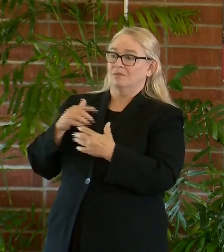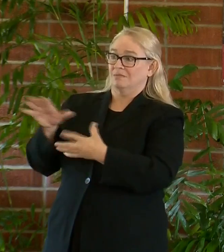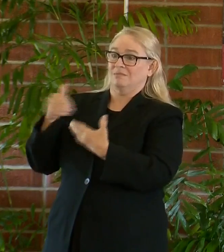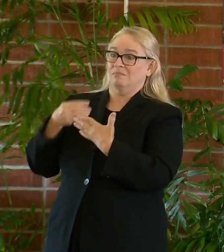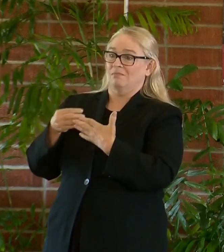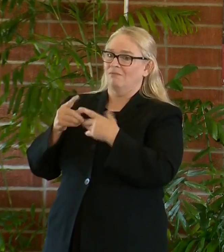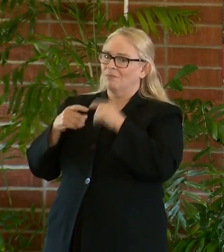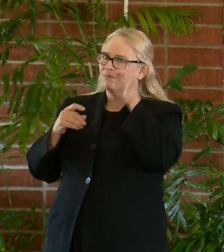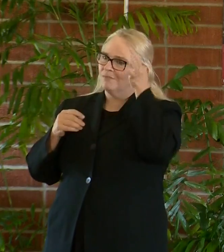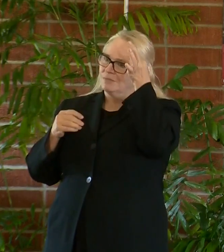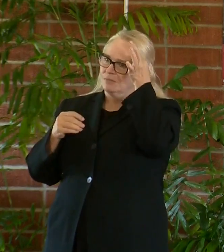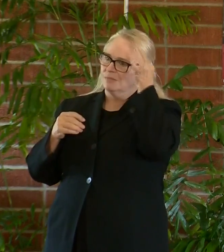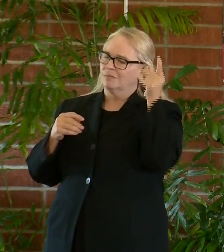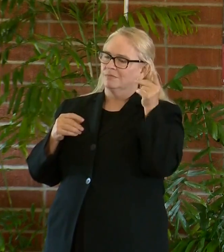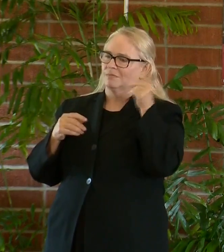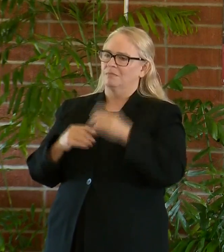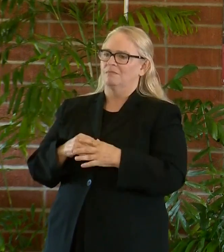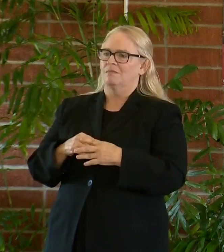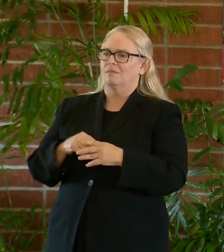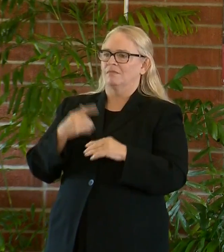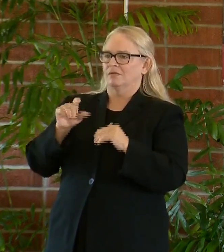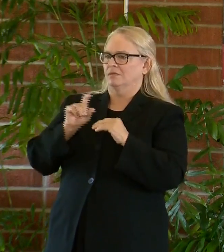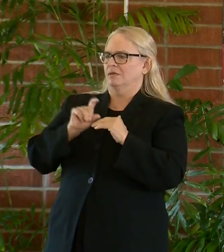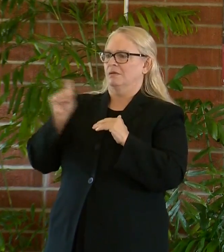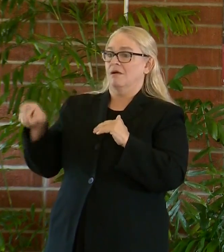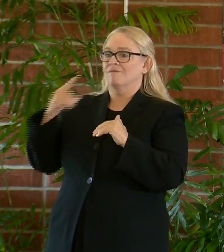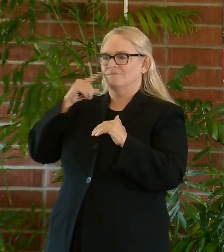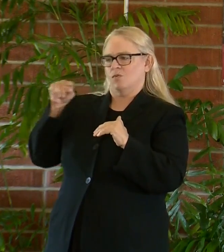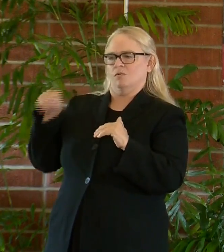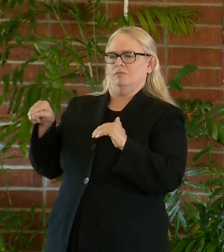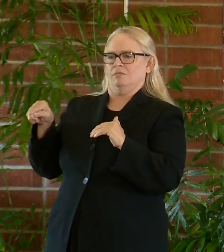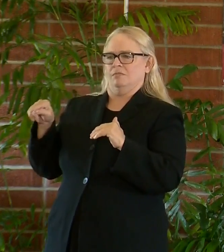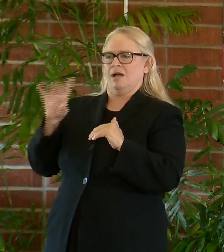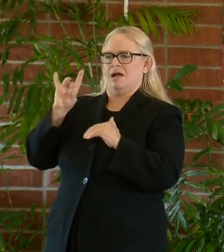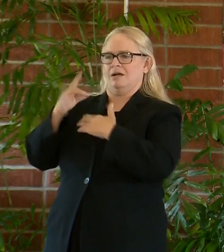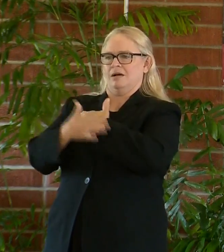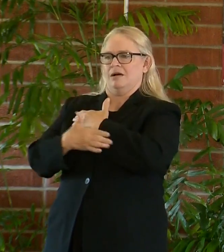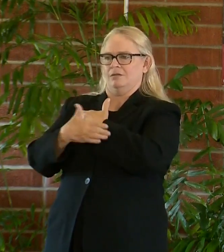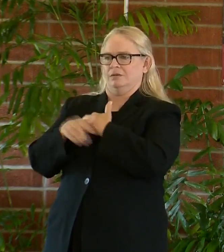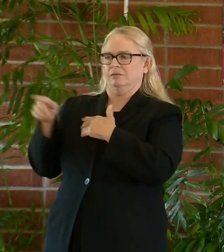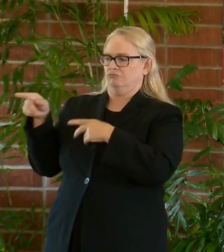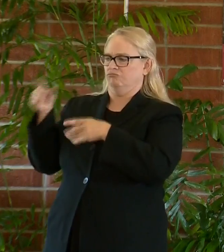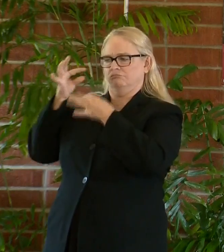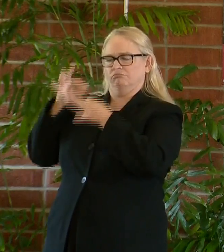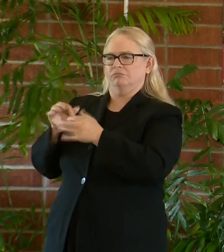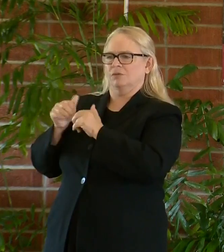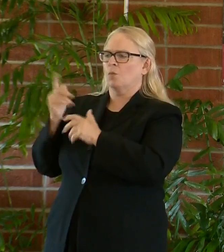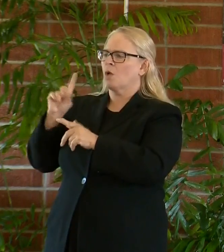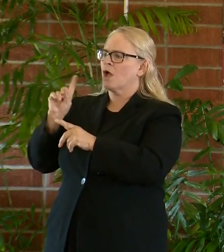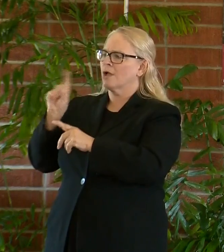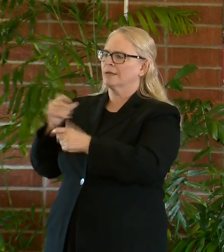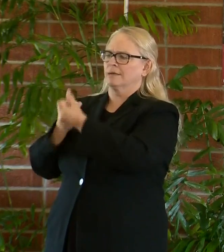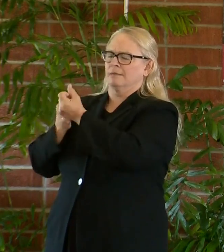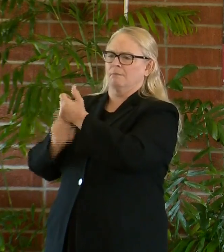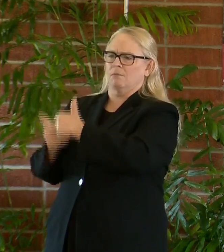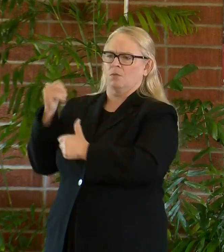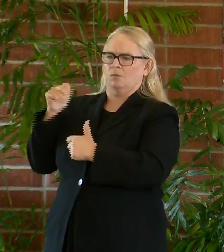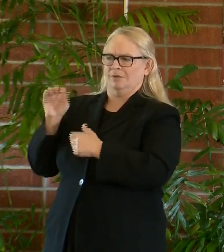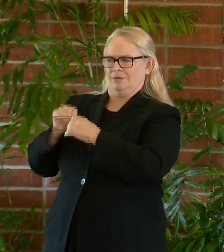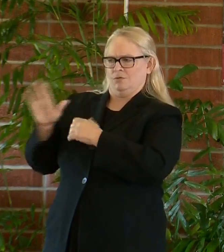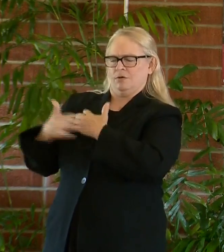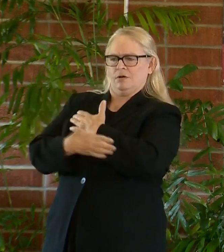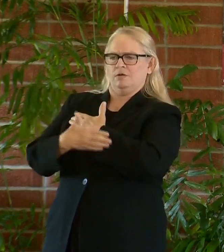is guided by local decision makers, and they are instrumental in those efforts as well.